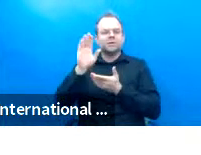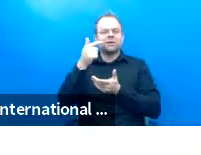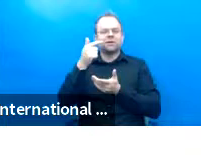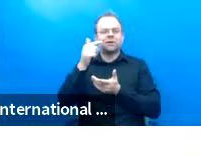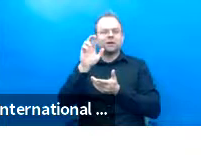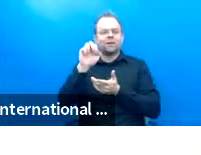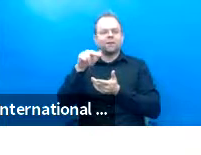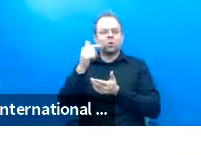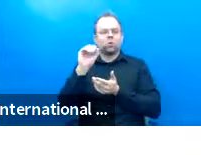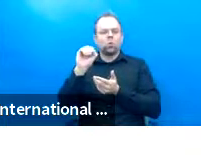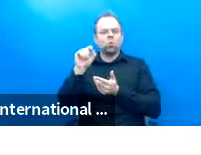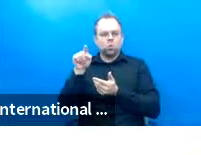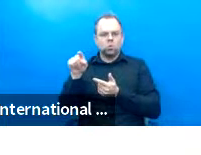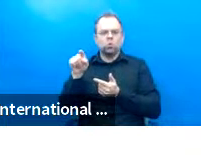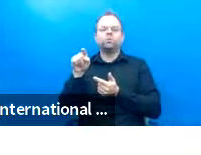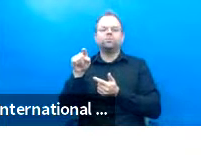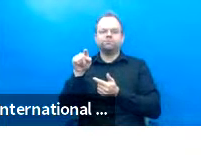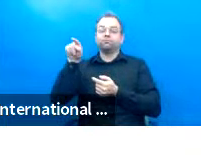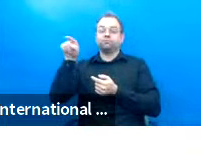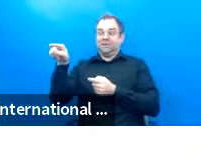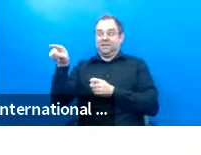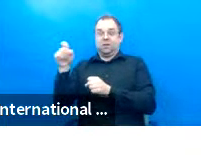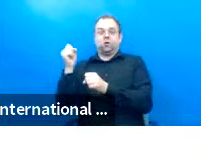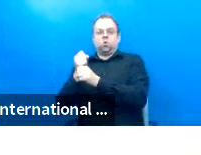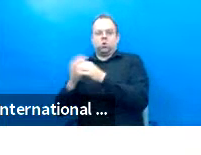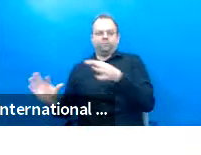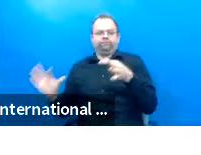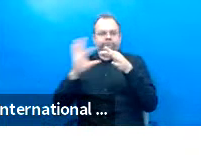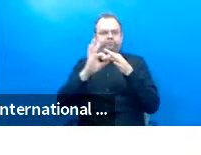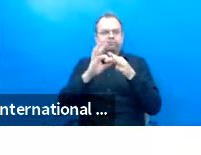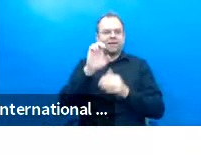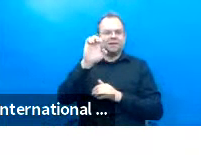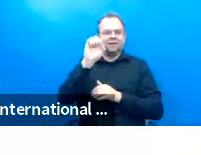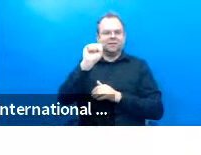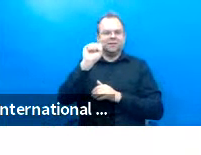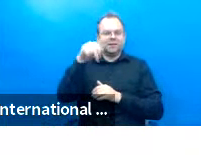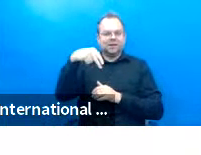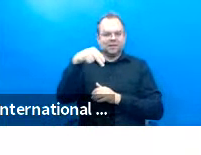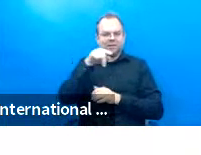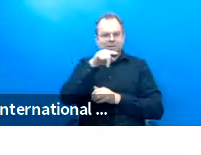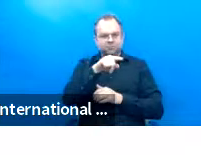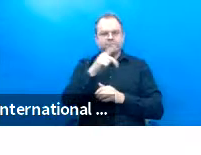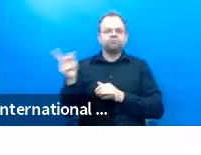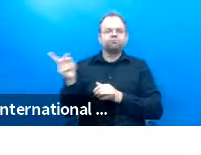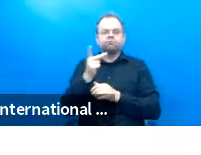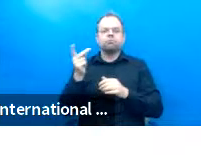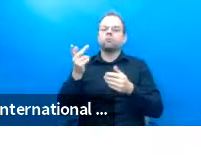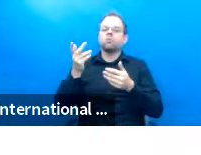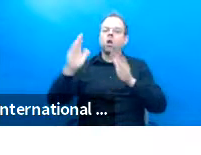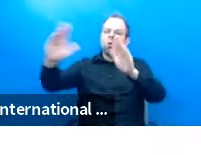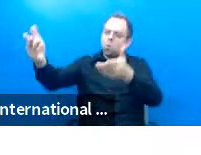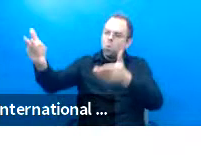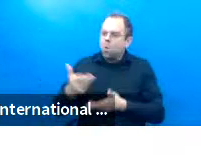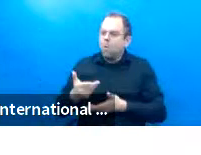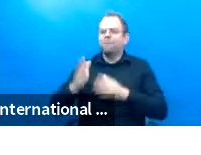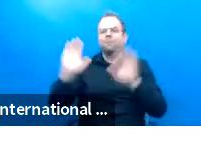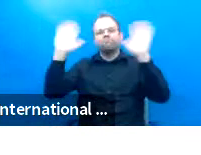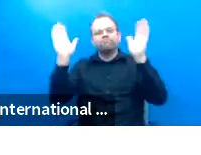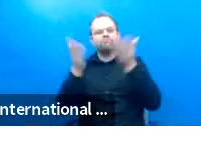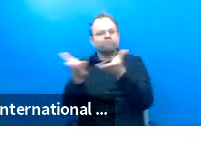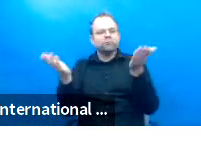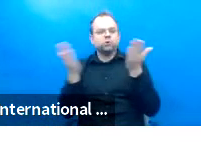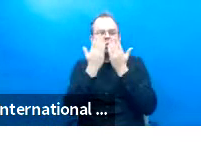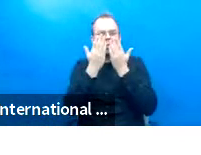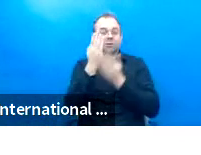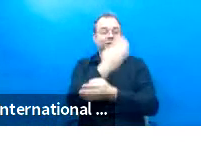this cooperation focused mostly on organizing campus tours with the international students, but also for searching buddies to